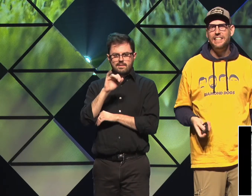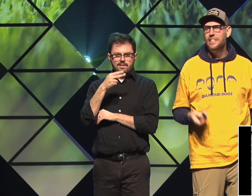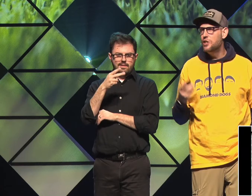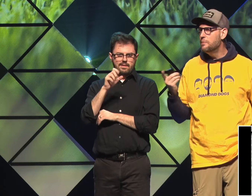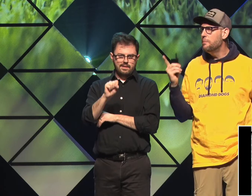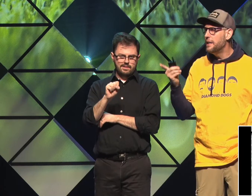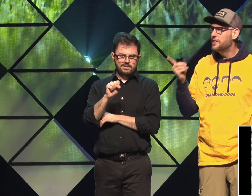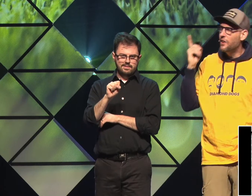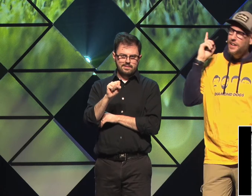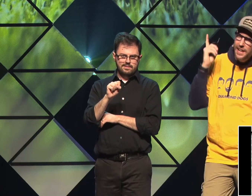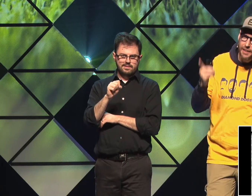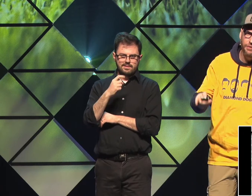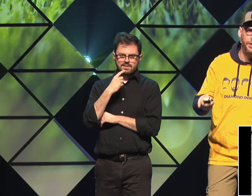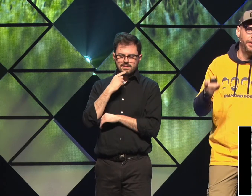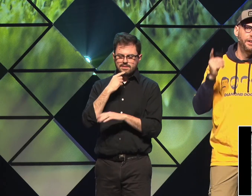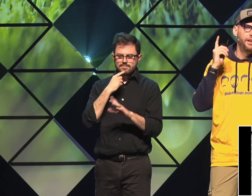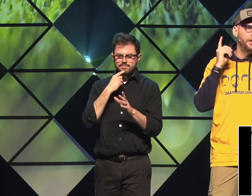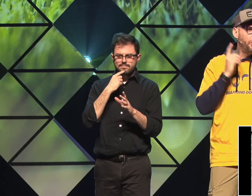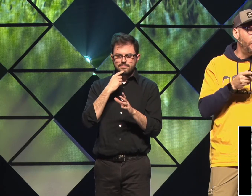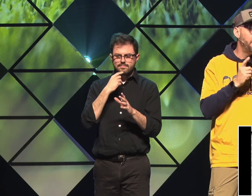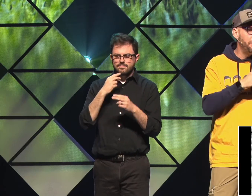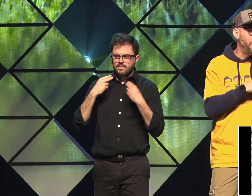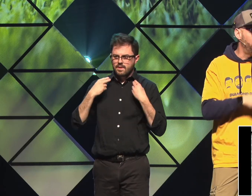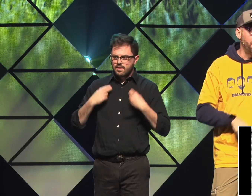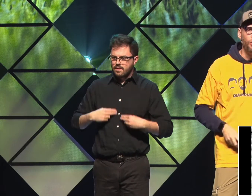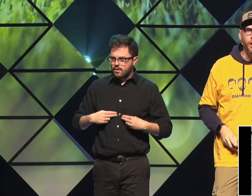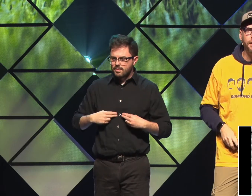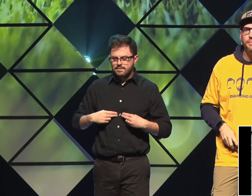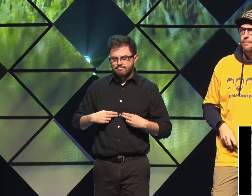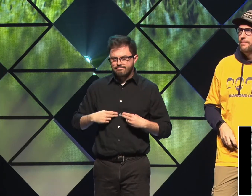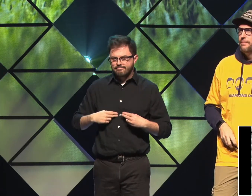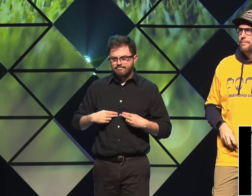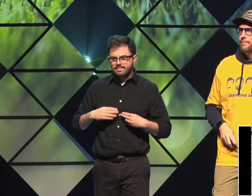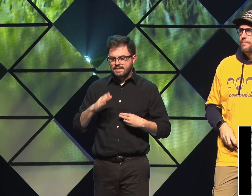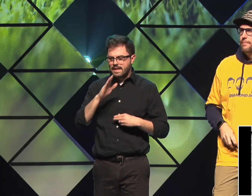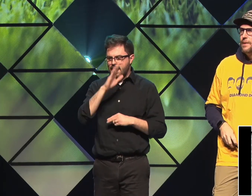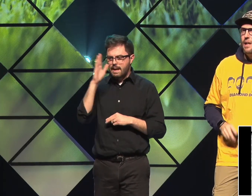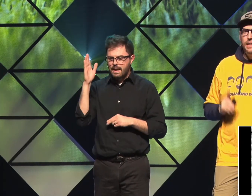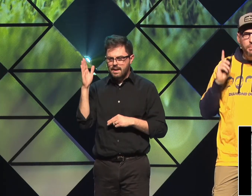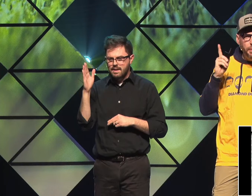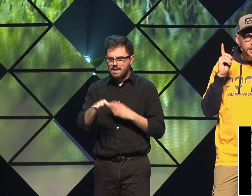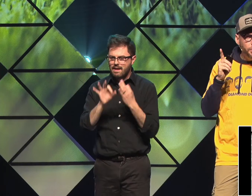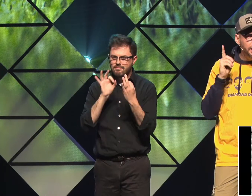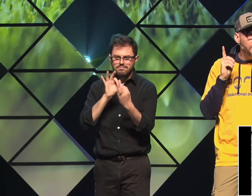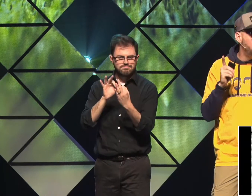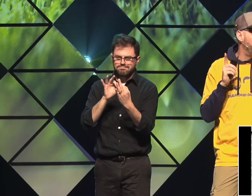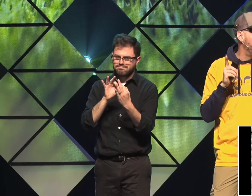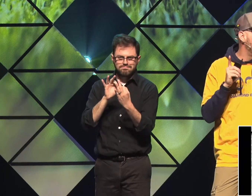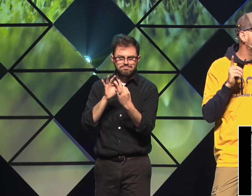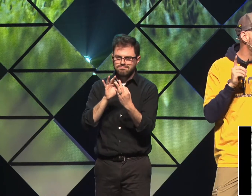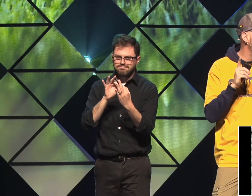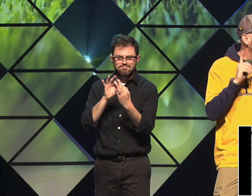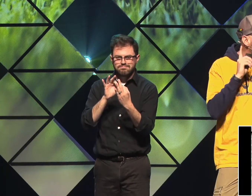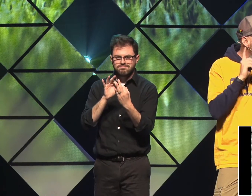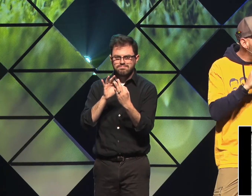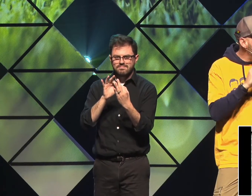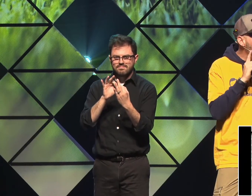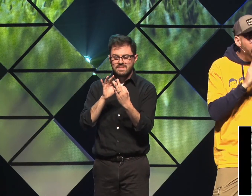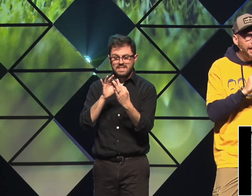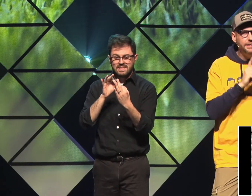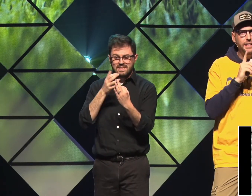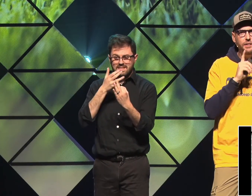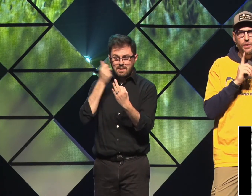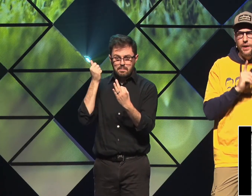this. He says, human beings are never going to be perfect, Roy. The best we can do is to